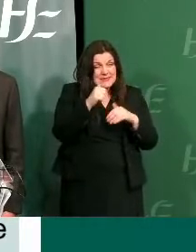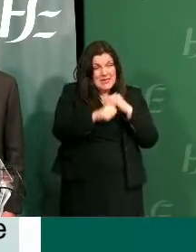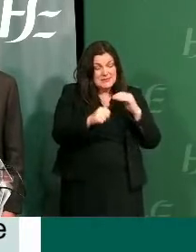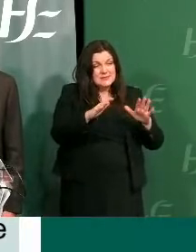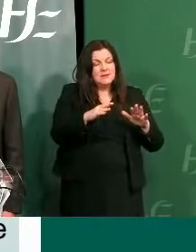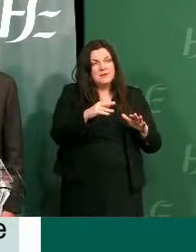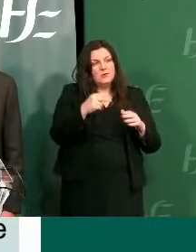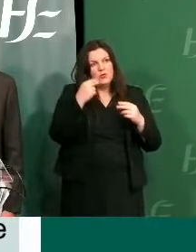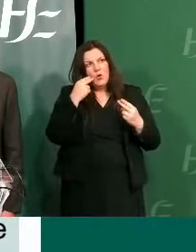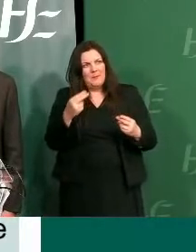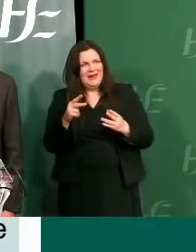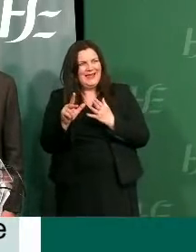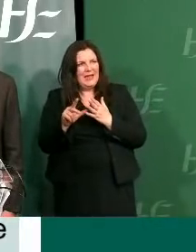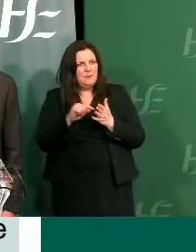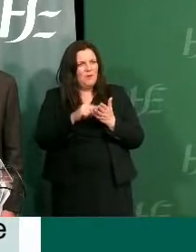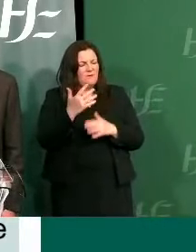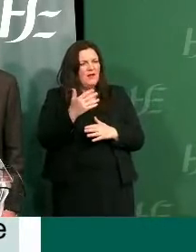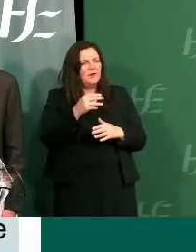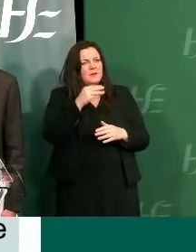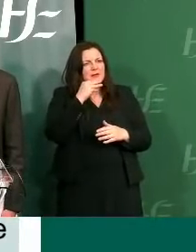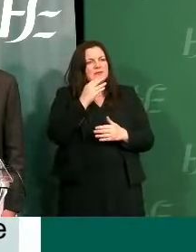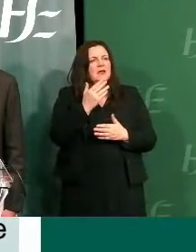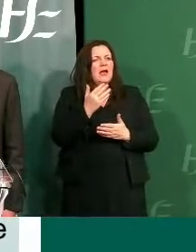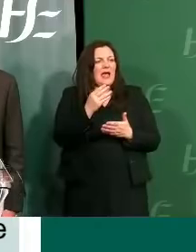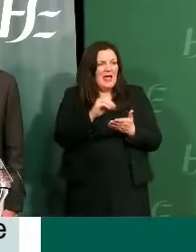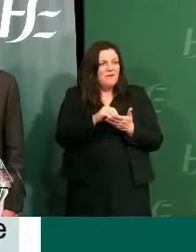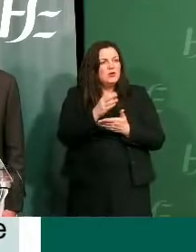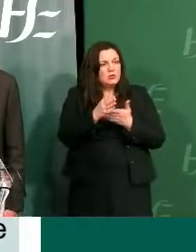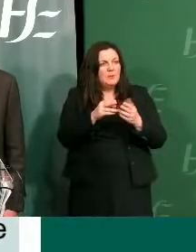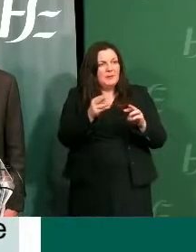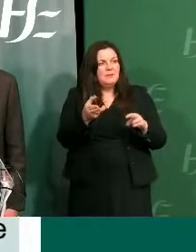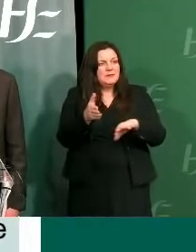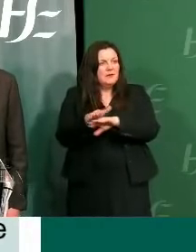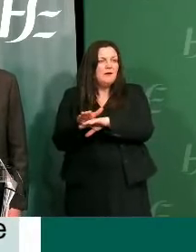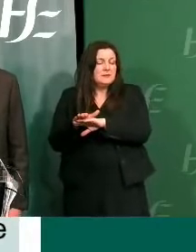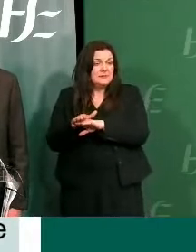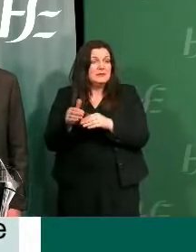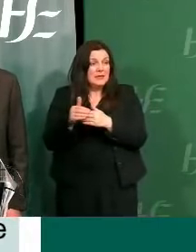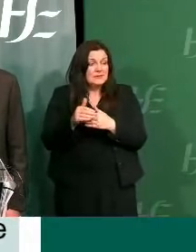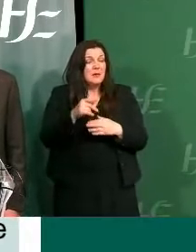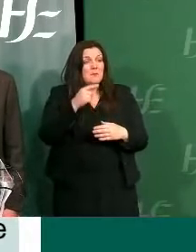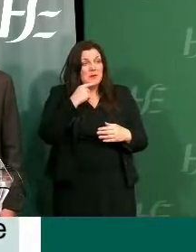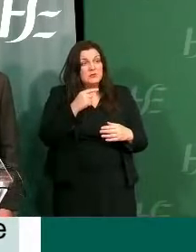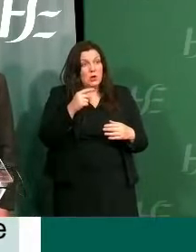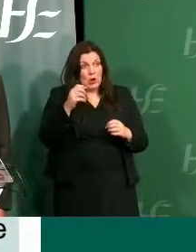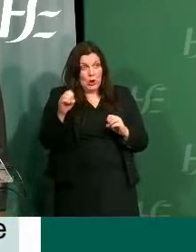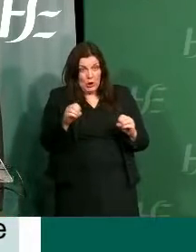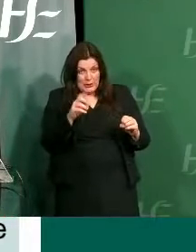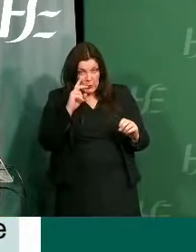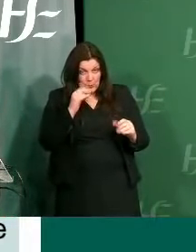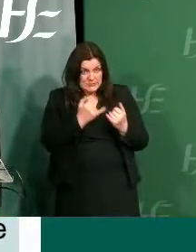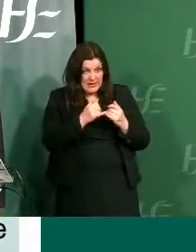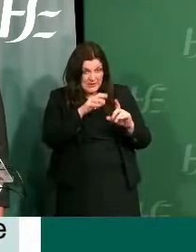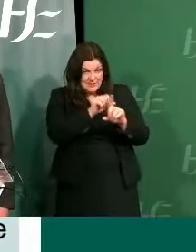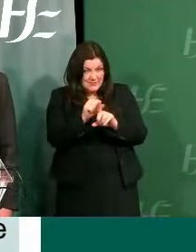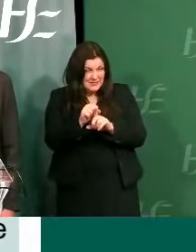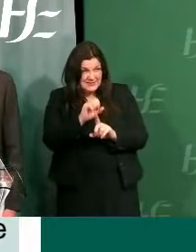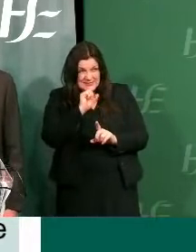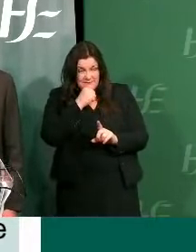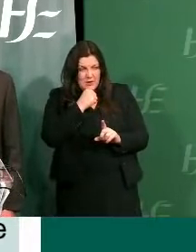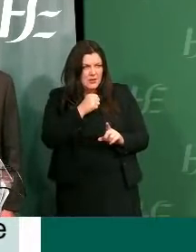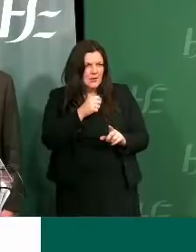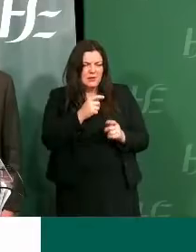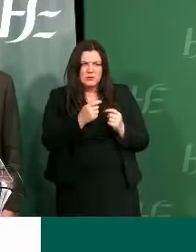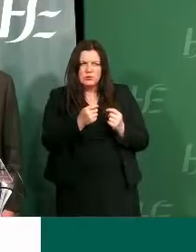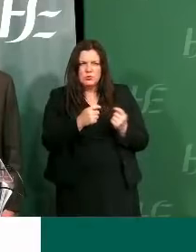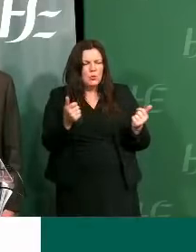6.6% of those admitted in the past 2 weeks have died. But while there are some encouraging early signs in terms of disease severity, it's too early to draw